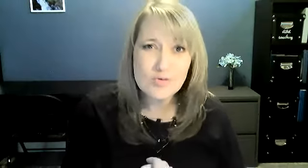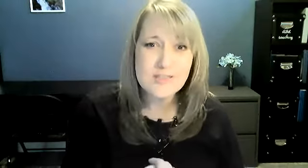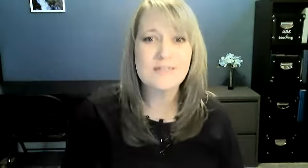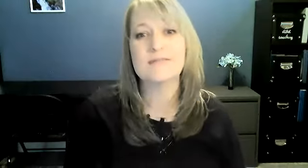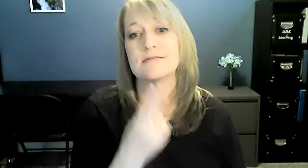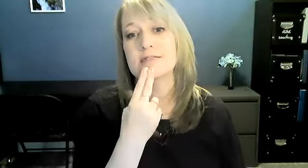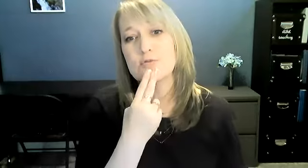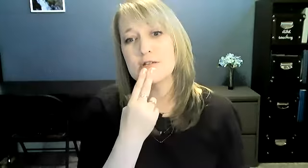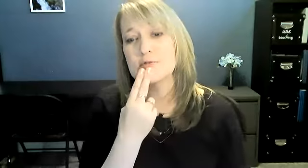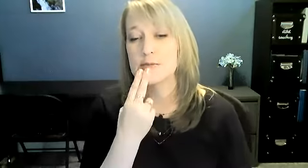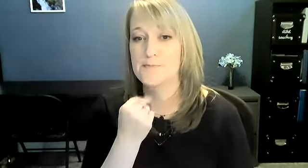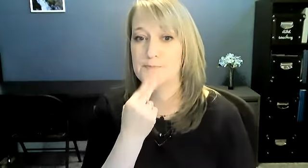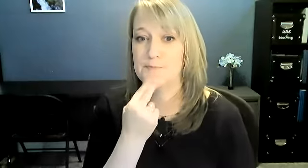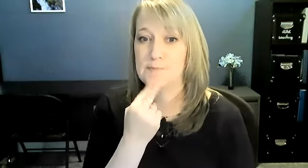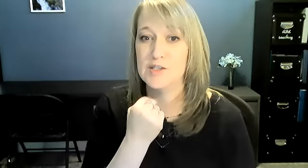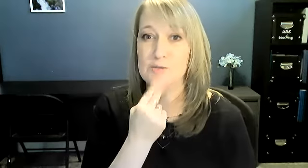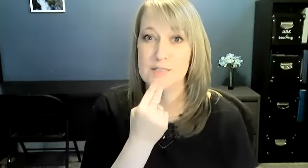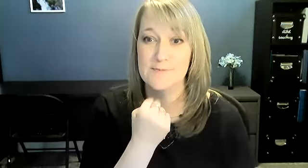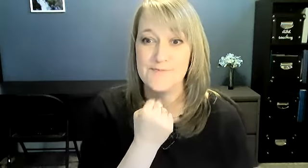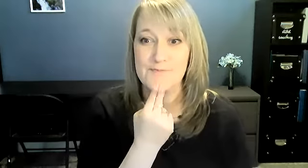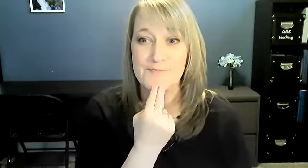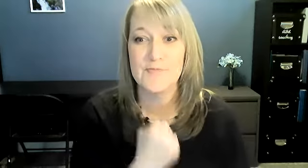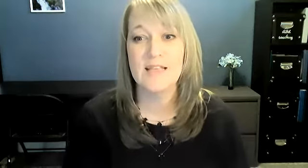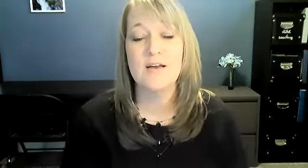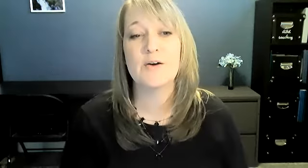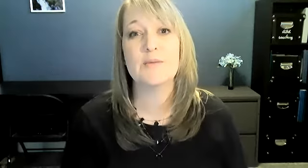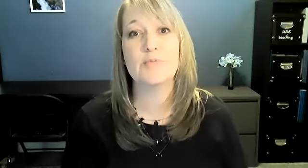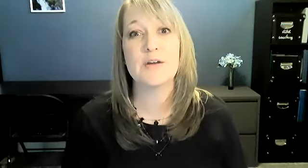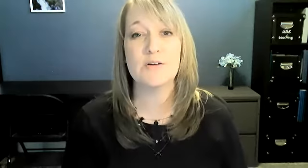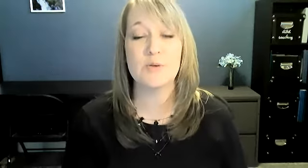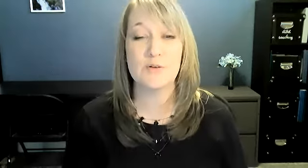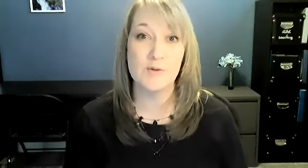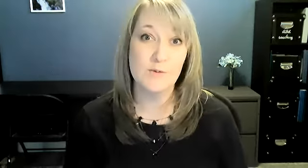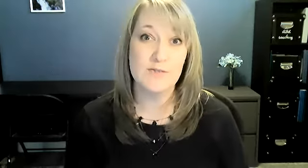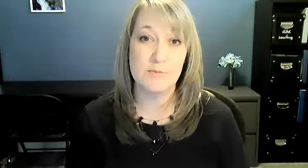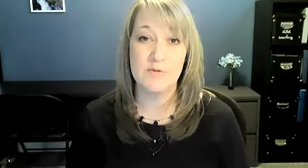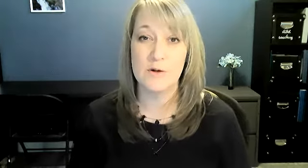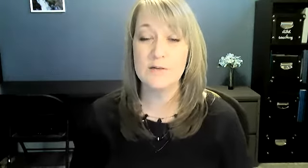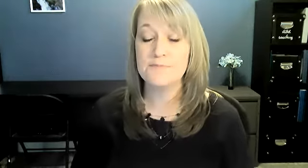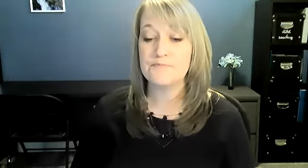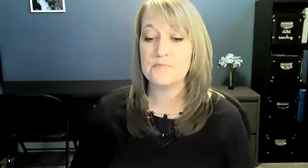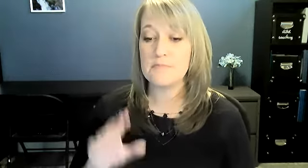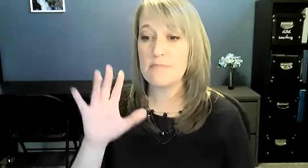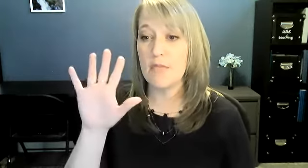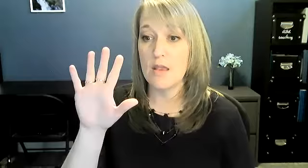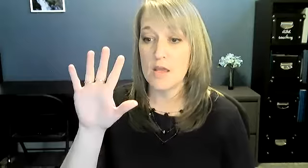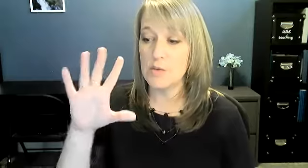Cute. So cute. Cute. All right, pretty or beautiful, we've done before. You want